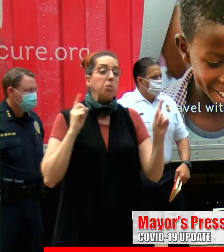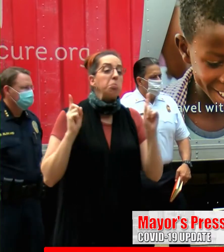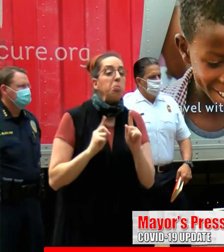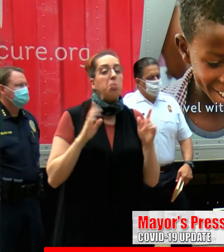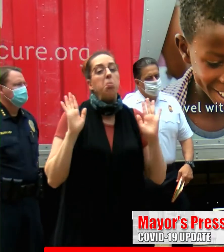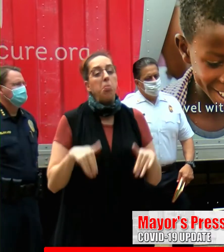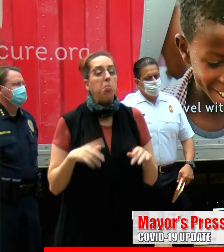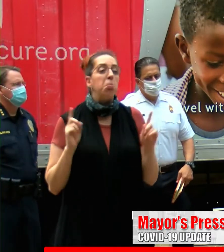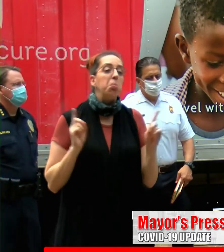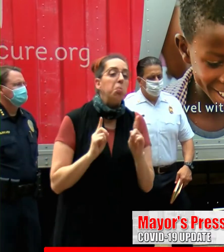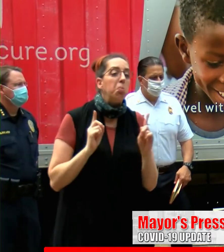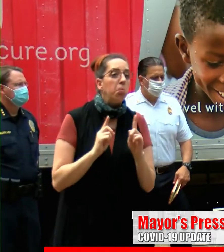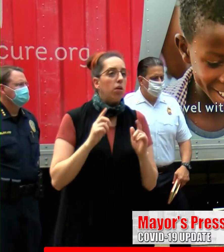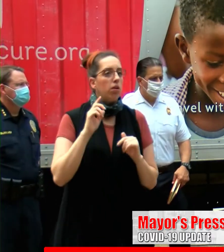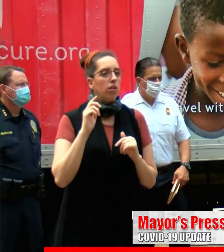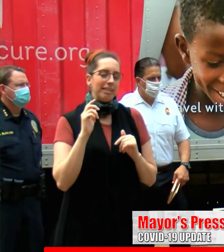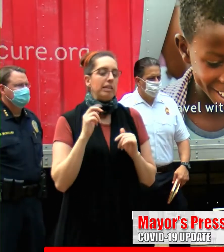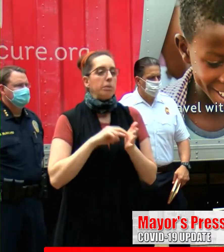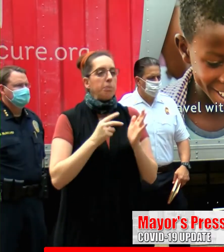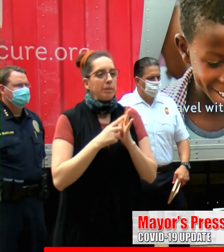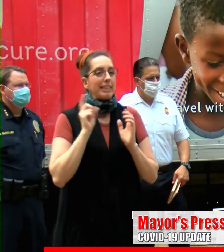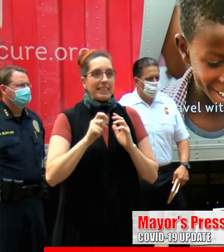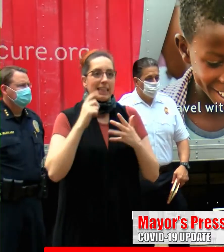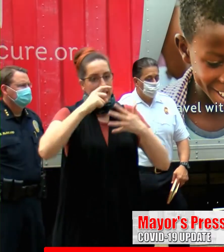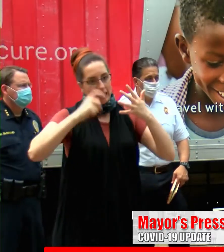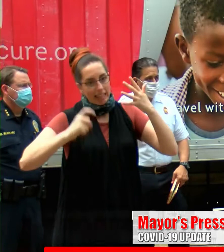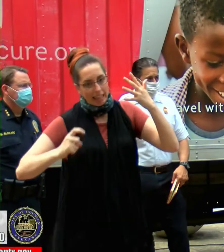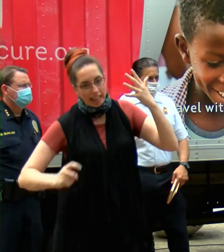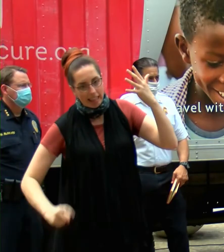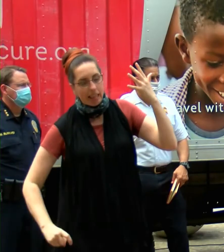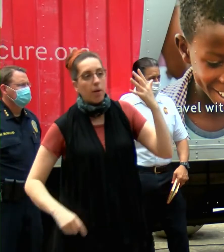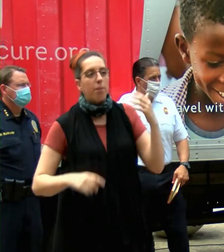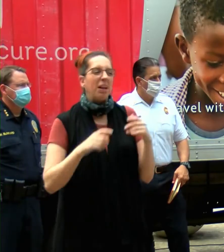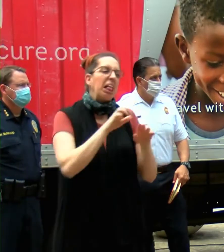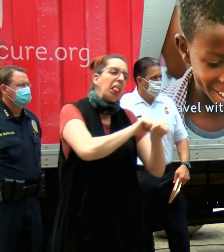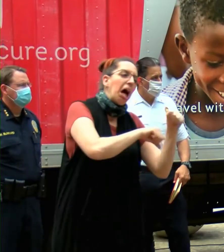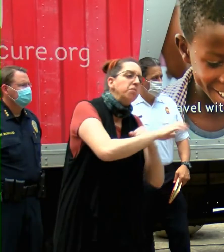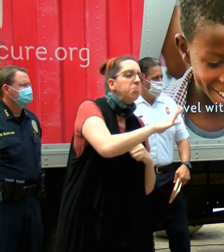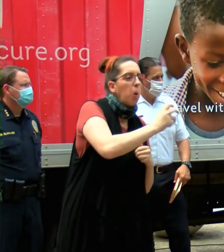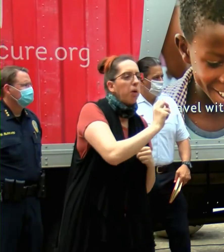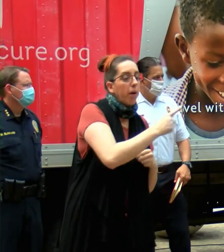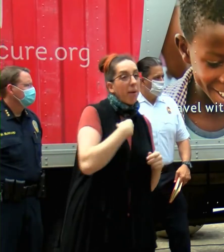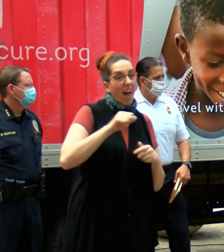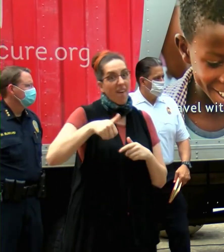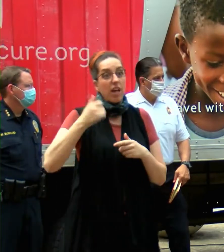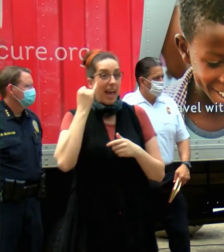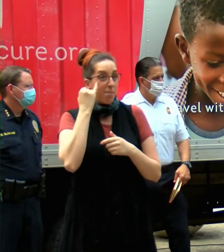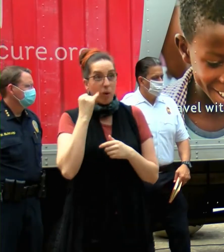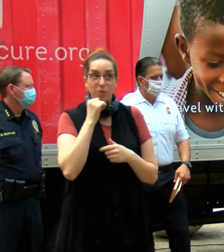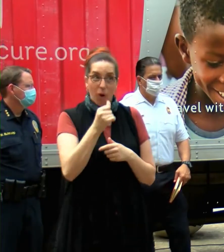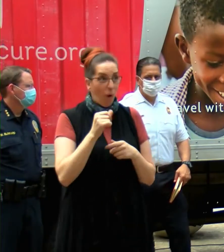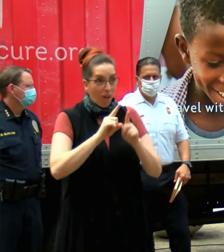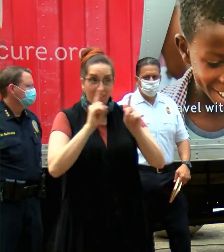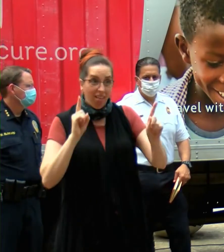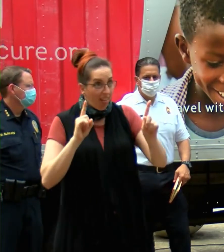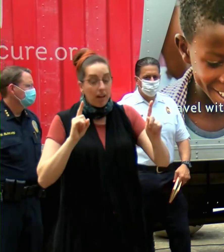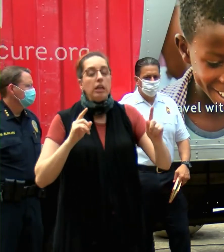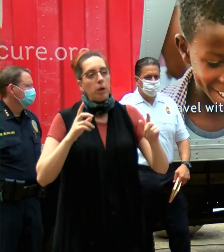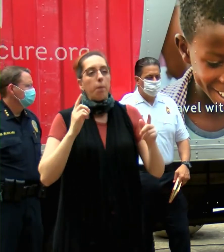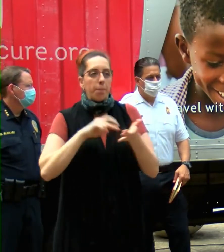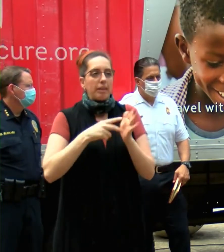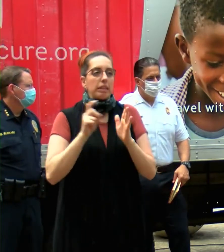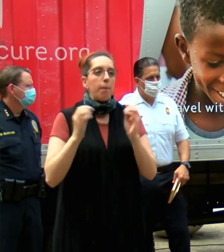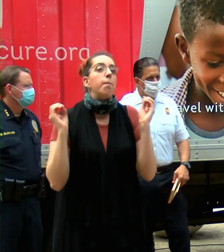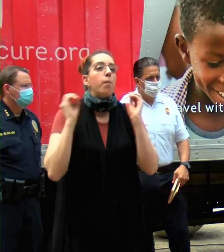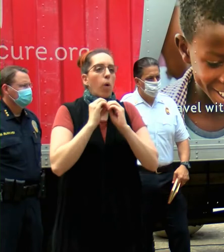distancing, you see there's a need for almost everything with the exception of gloves. So that's why it's very important for us to continue to engage